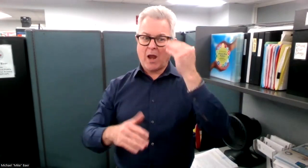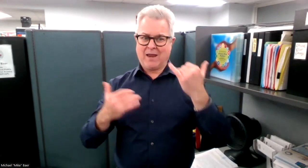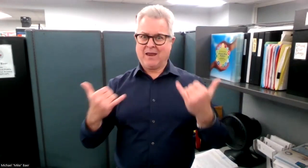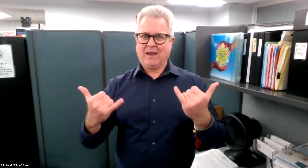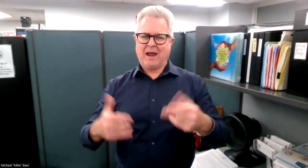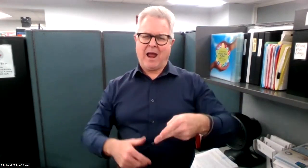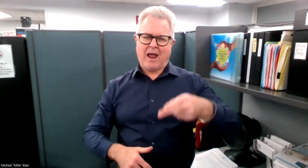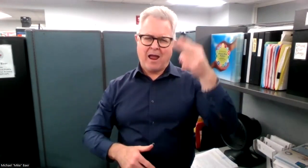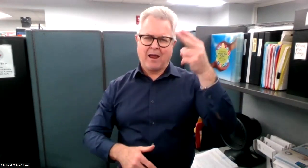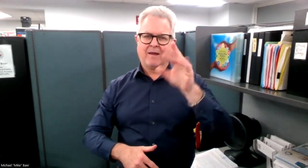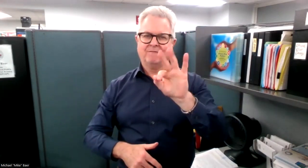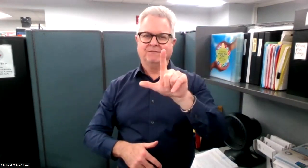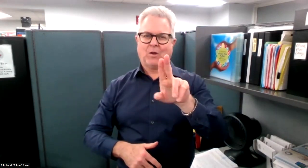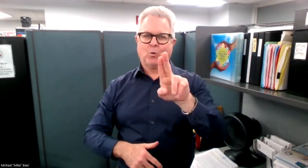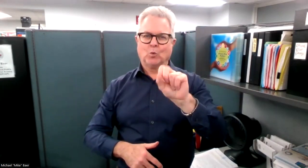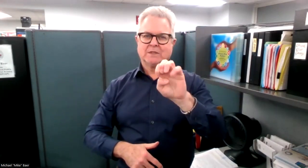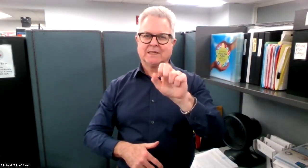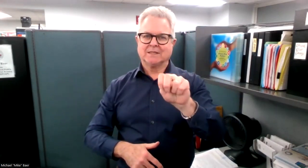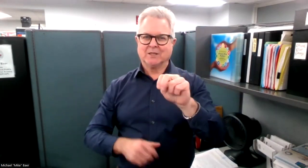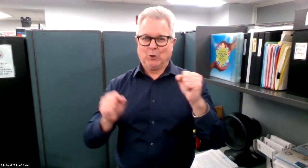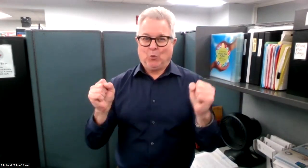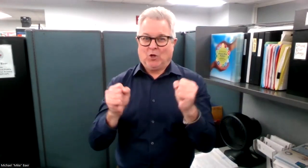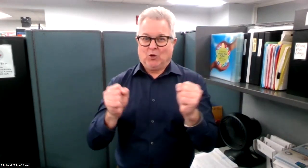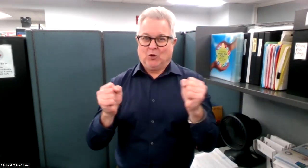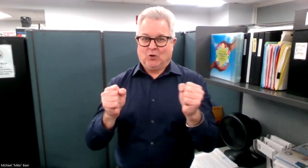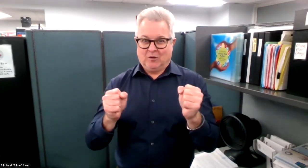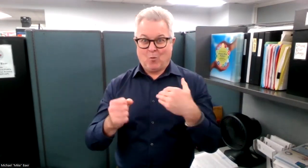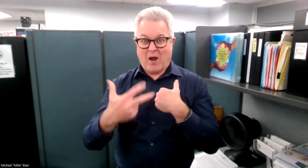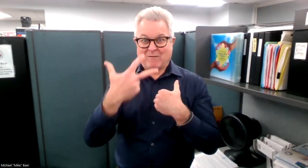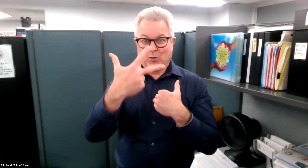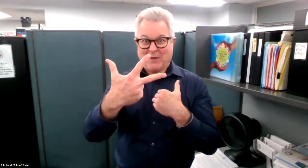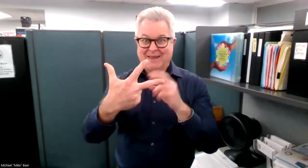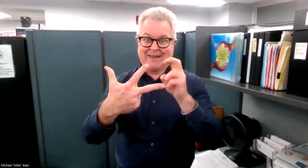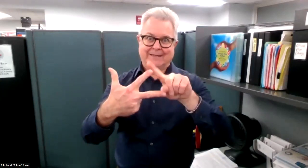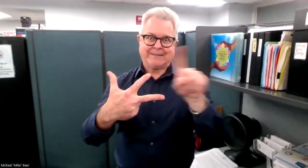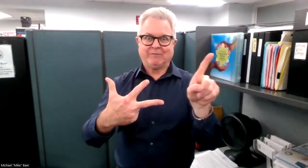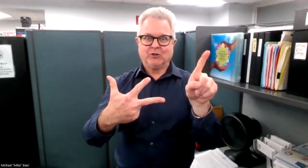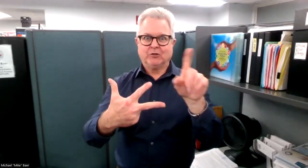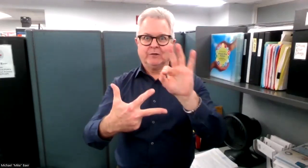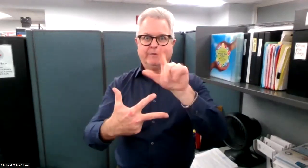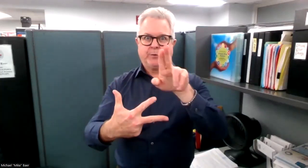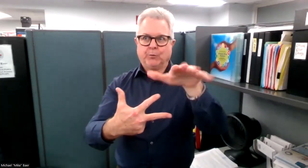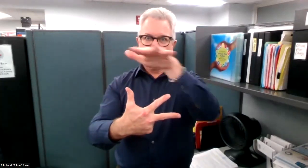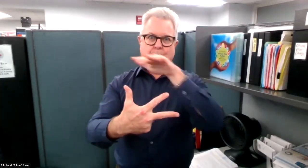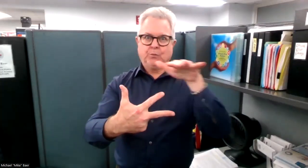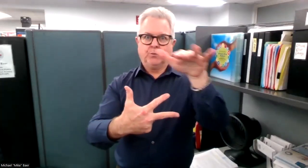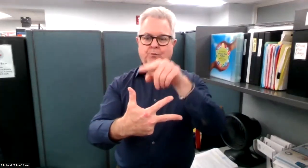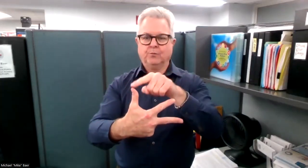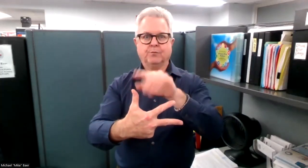go shopping, or etc. Because right now we are in the midst of the winter season, which we have 3 different types of viruses